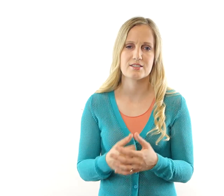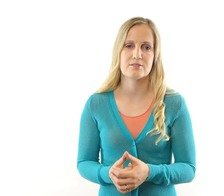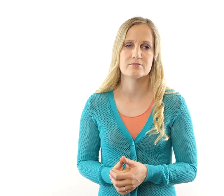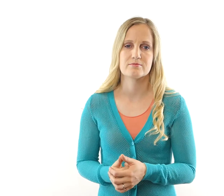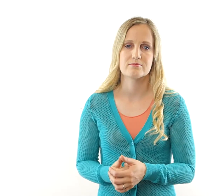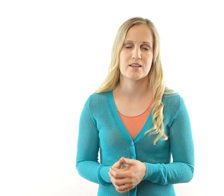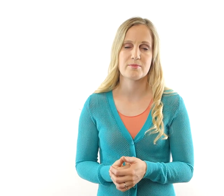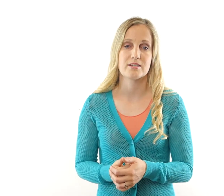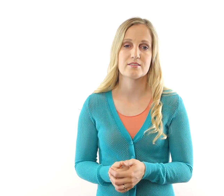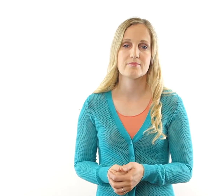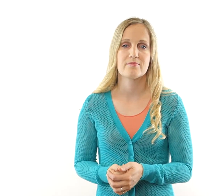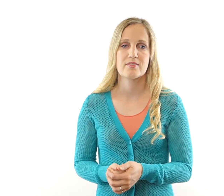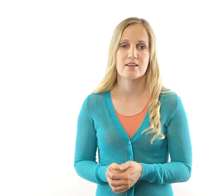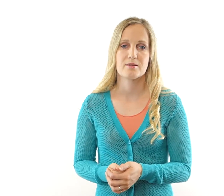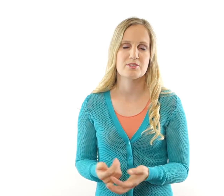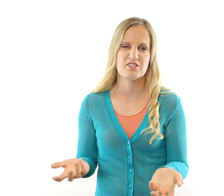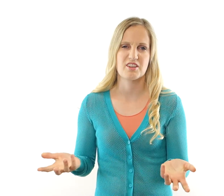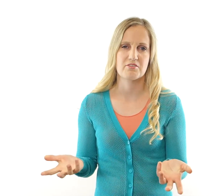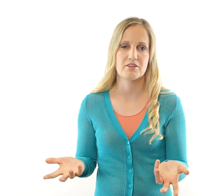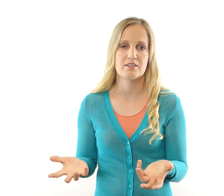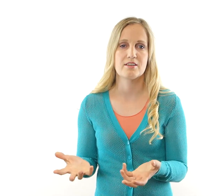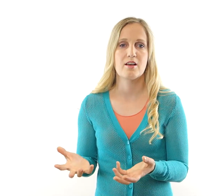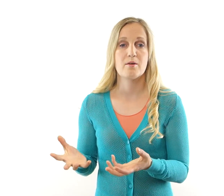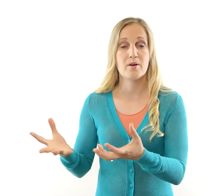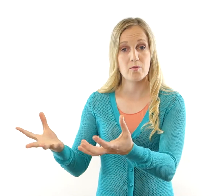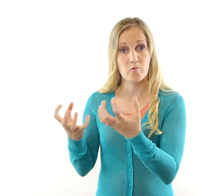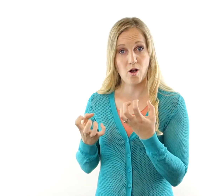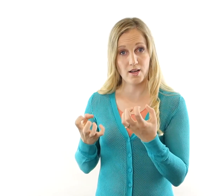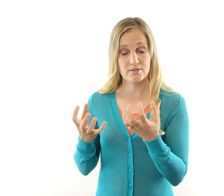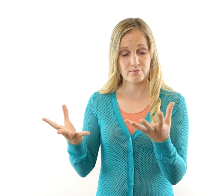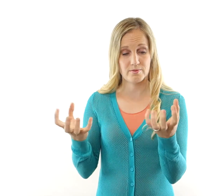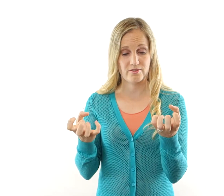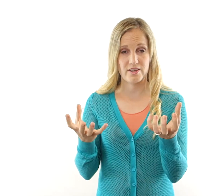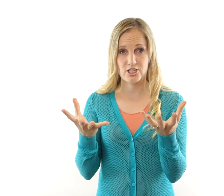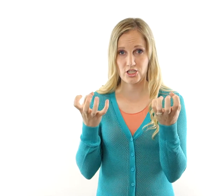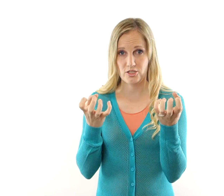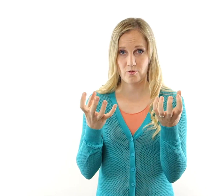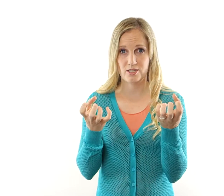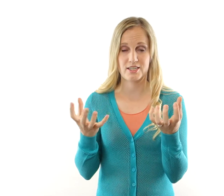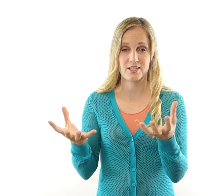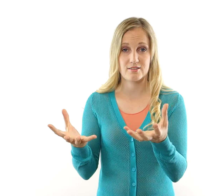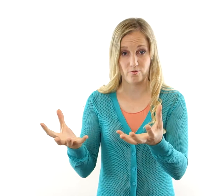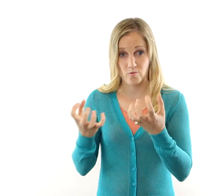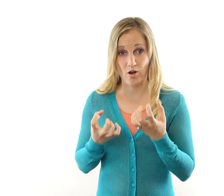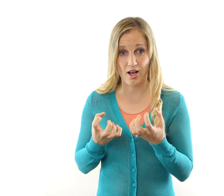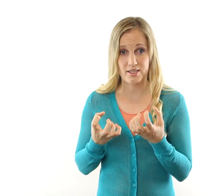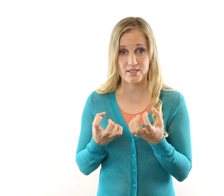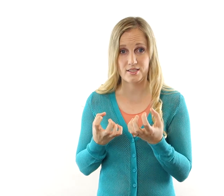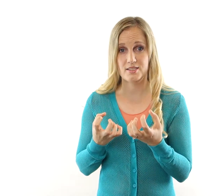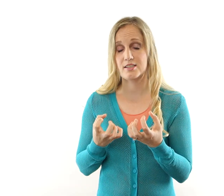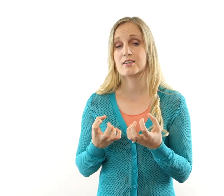do. I might. It's just kind of redundant. But want, remember the fingers are wanting. So want,